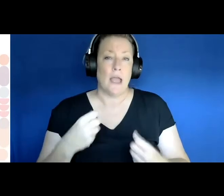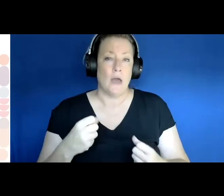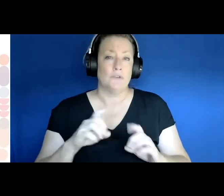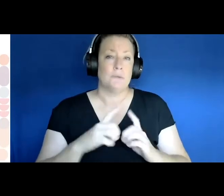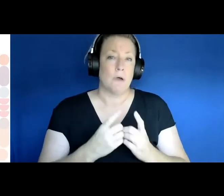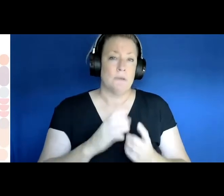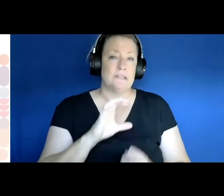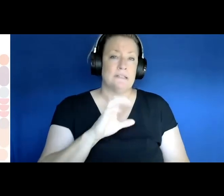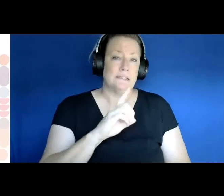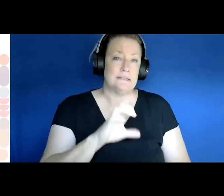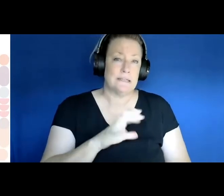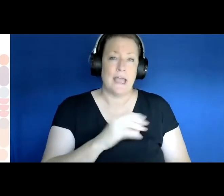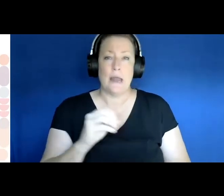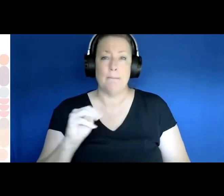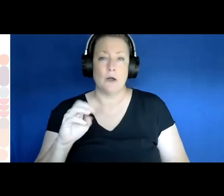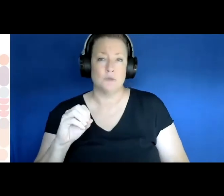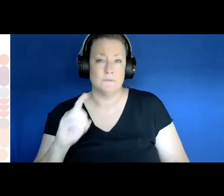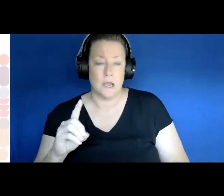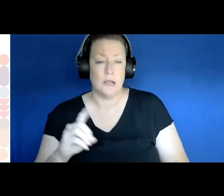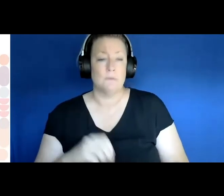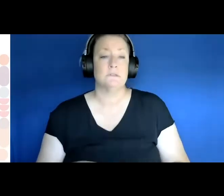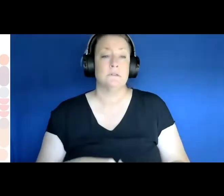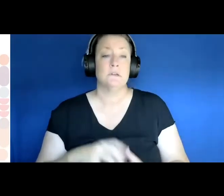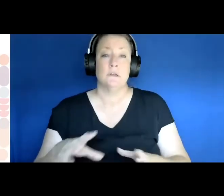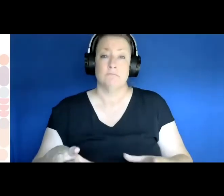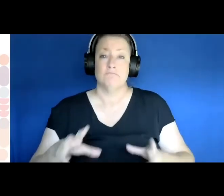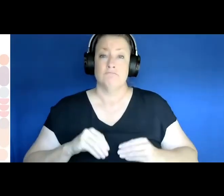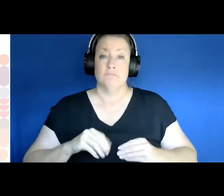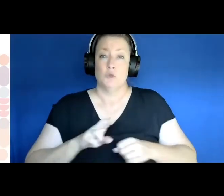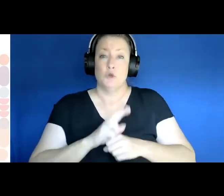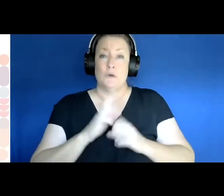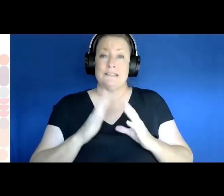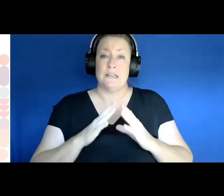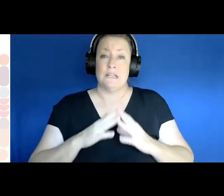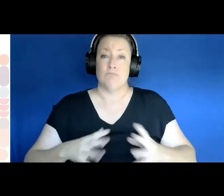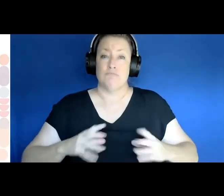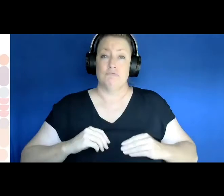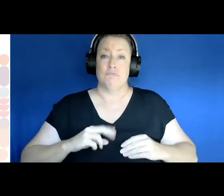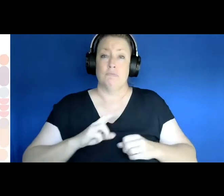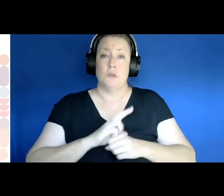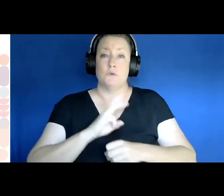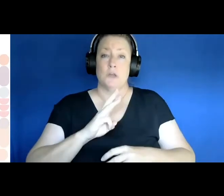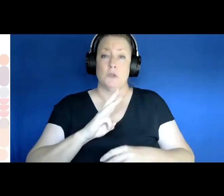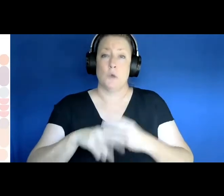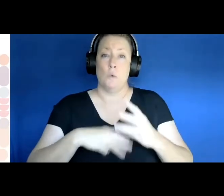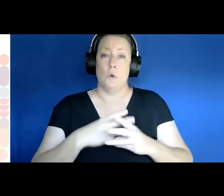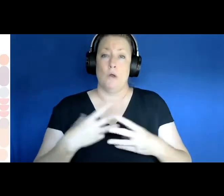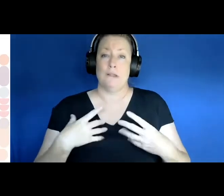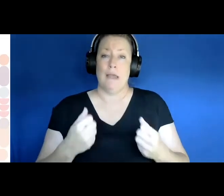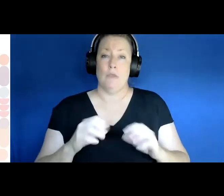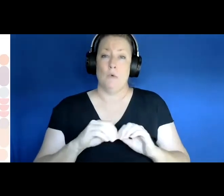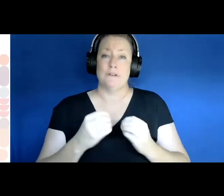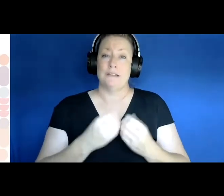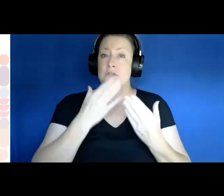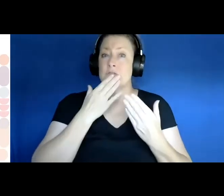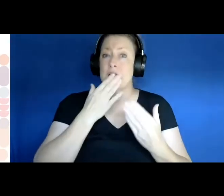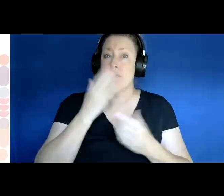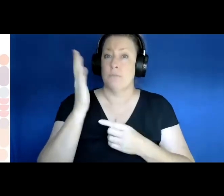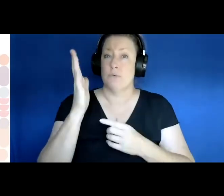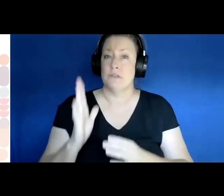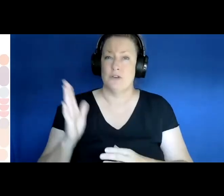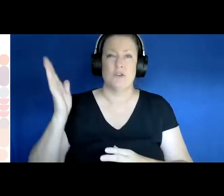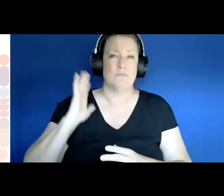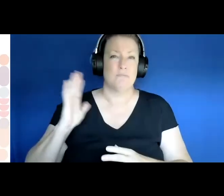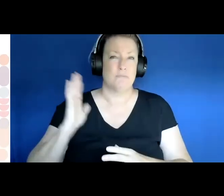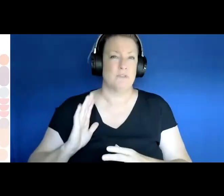It was adapted by U.S. cities using an approach by the World Health Organization. Thankfully, our presenter, a previous ADHS epidemiologist,